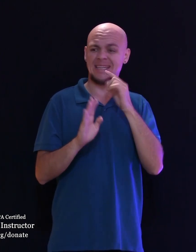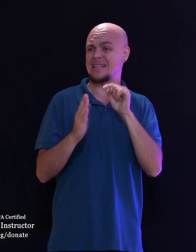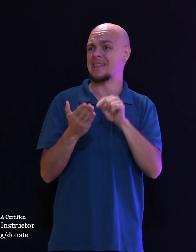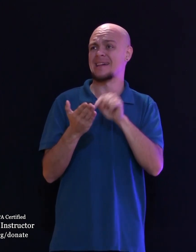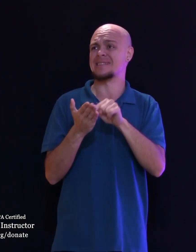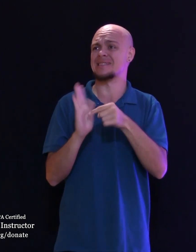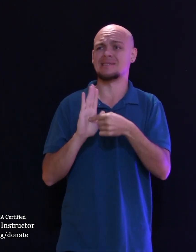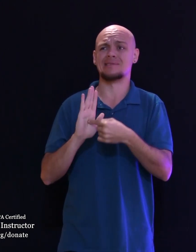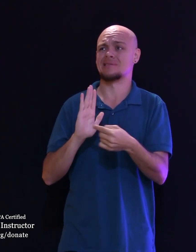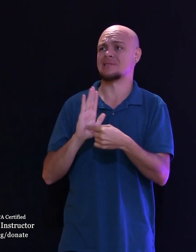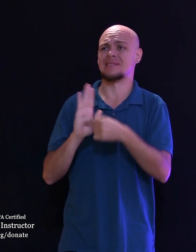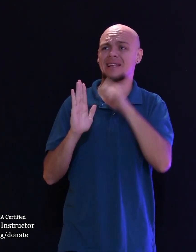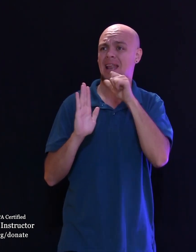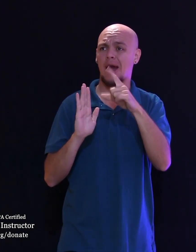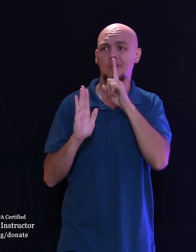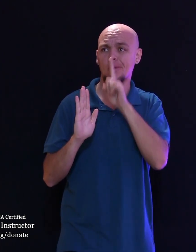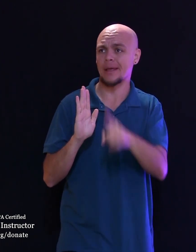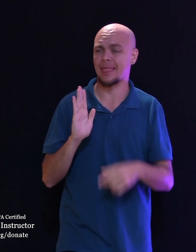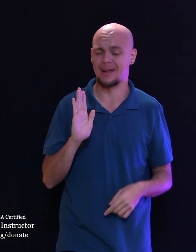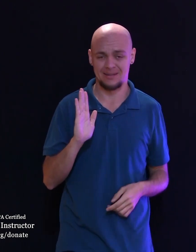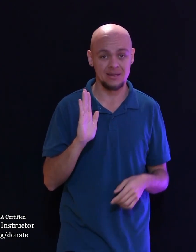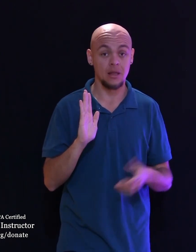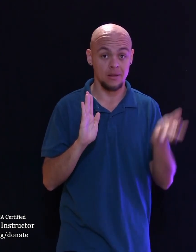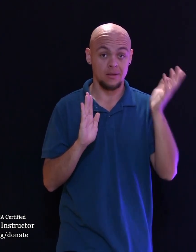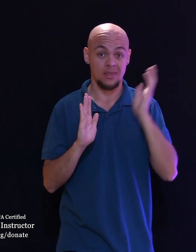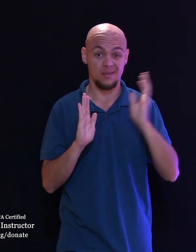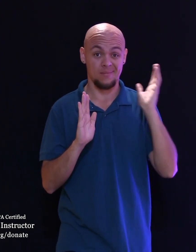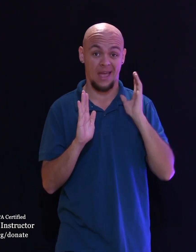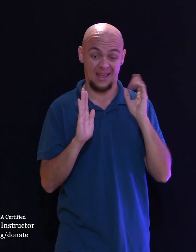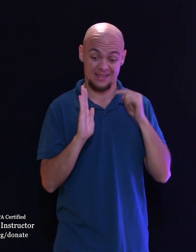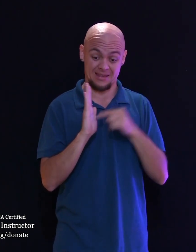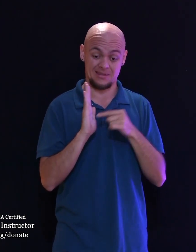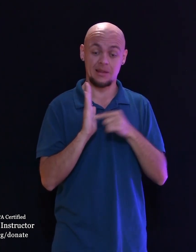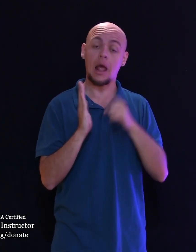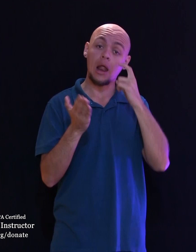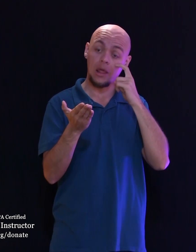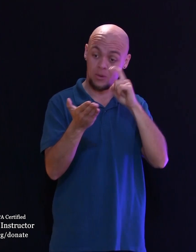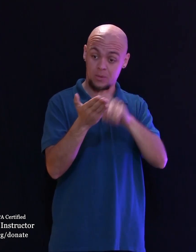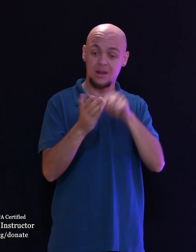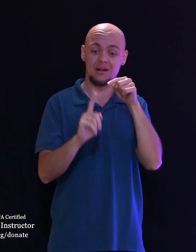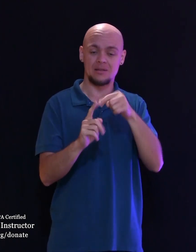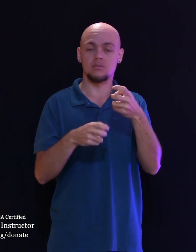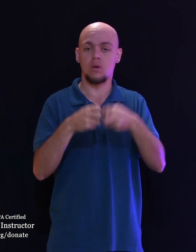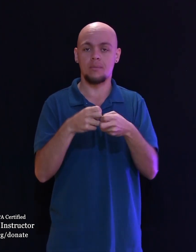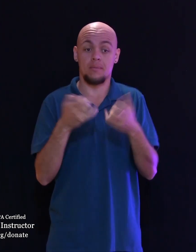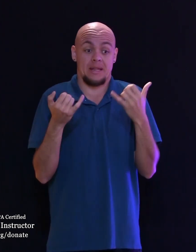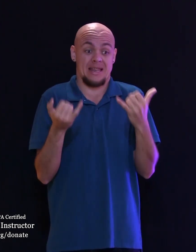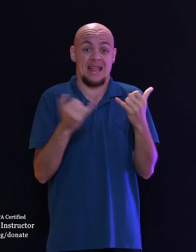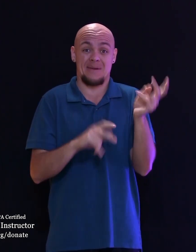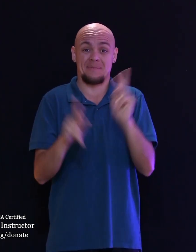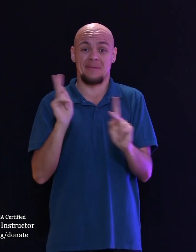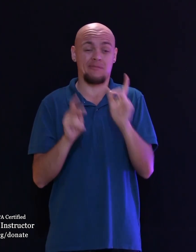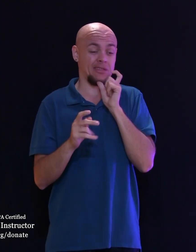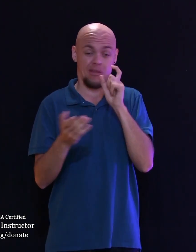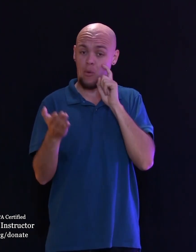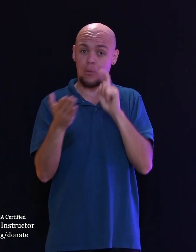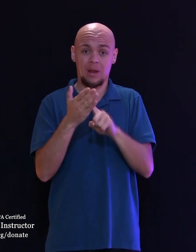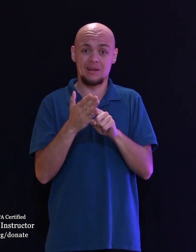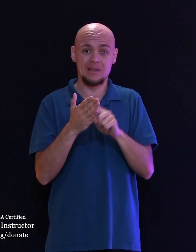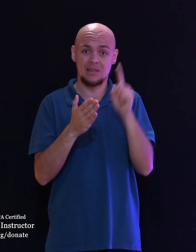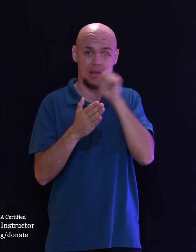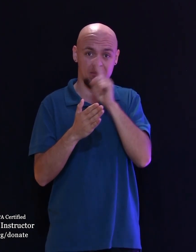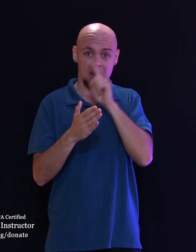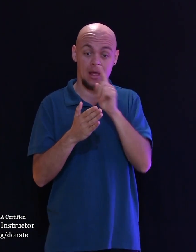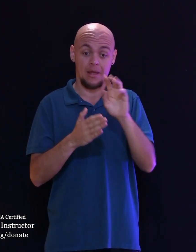all mythology, this isn't real. And back then, they recognized it. Now we don't seem to recognize it anymore